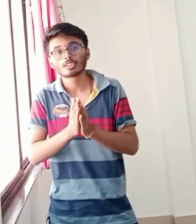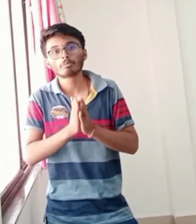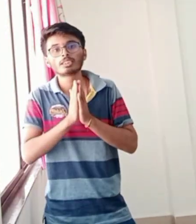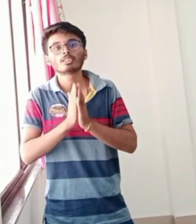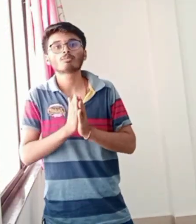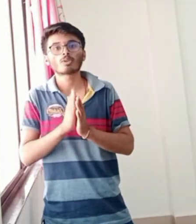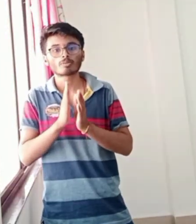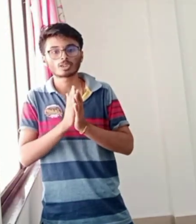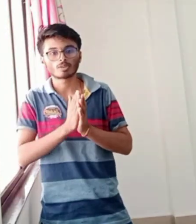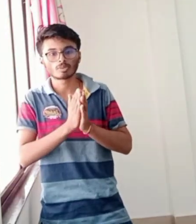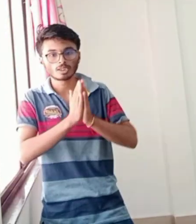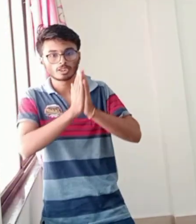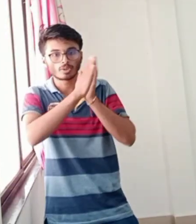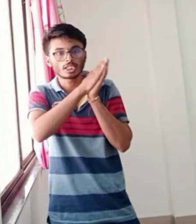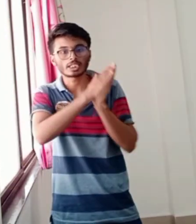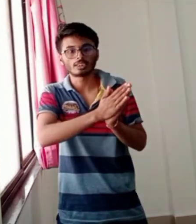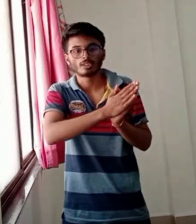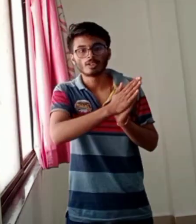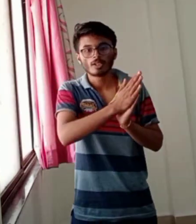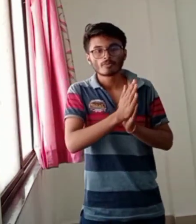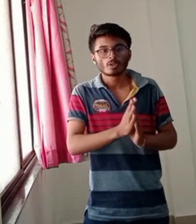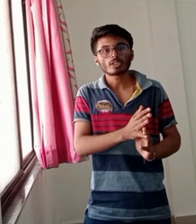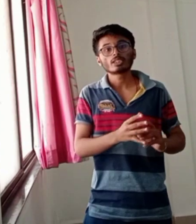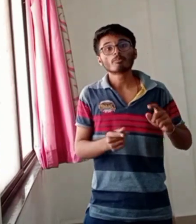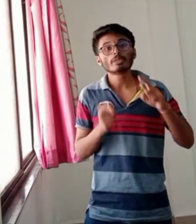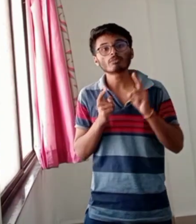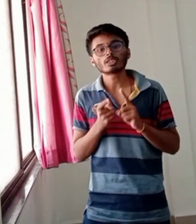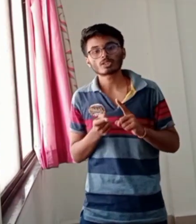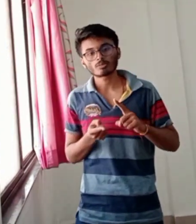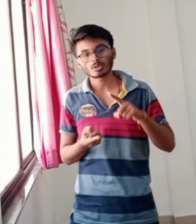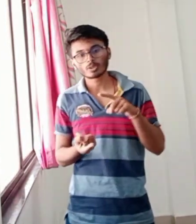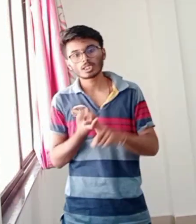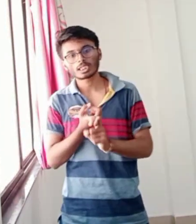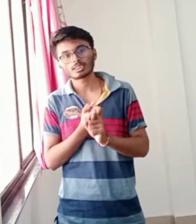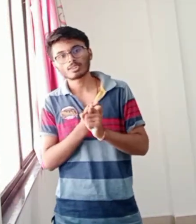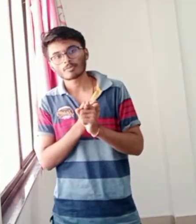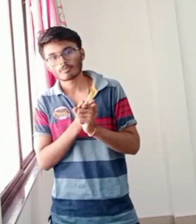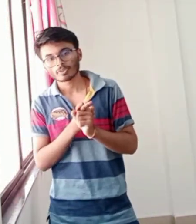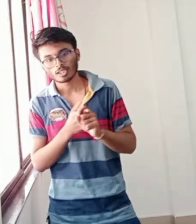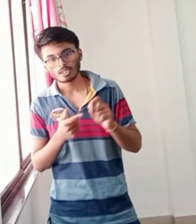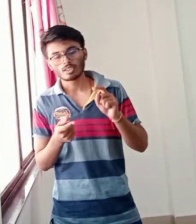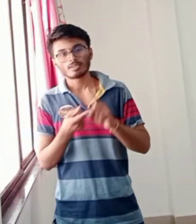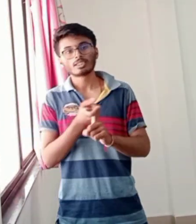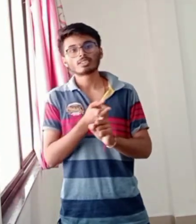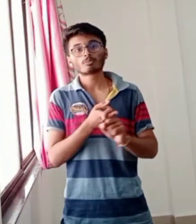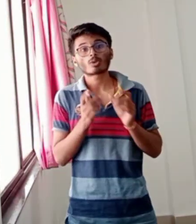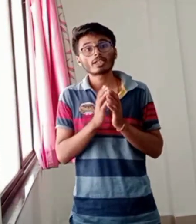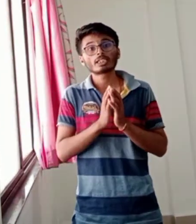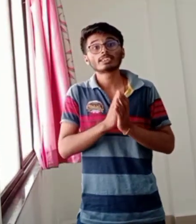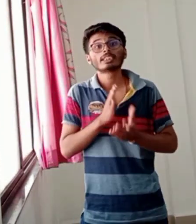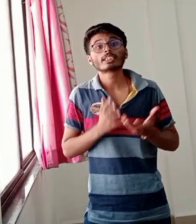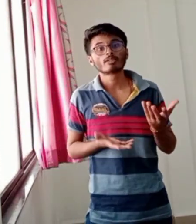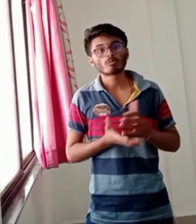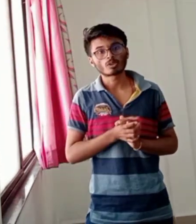basic information of the nucleic acid. Okay, the main function of the nucleic acid is provide the genetic